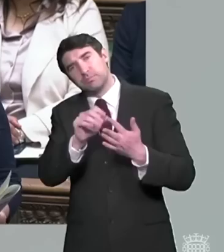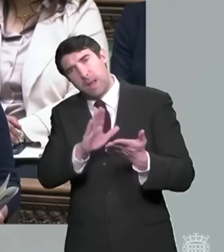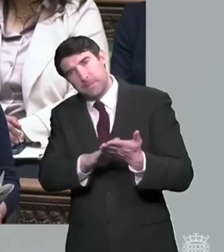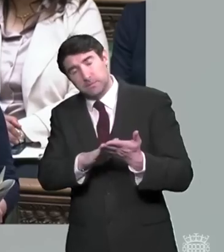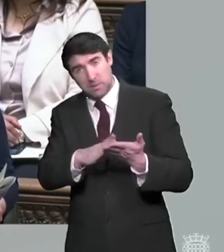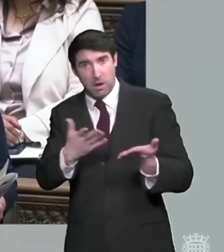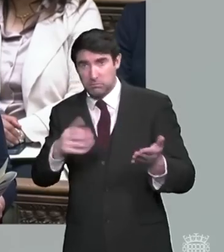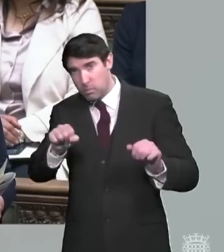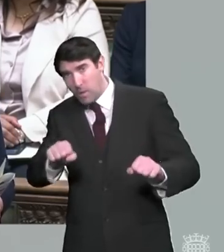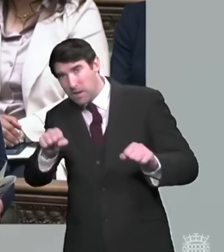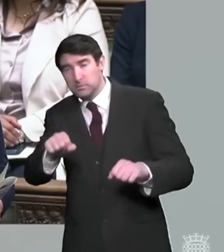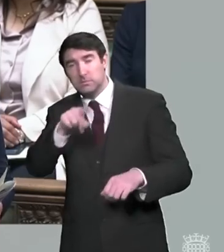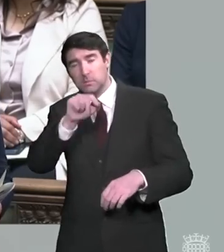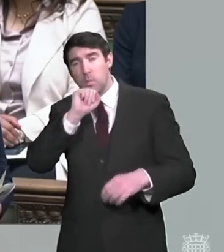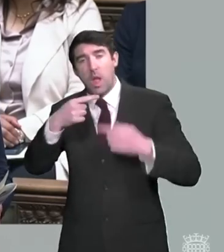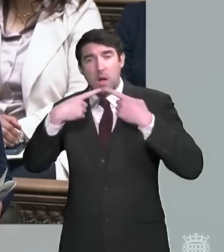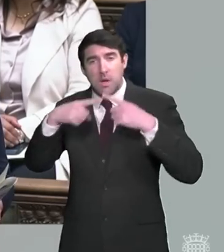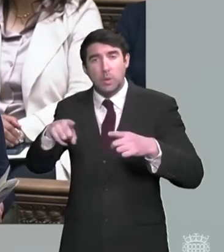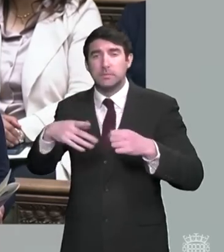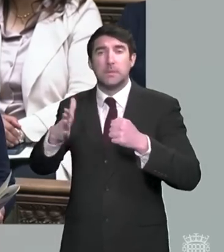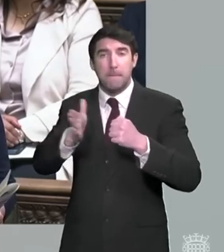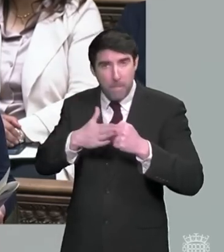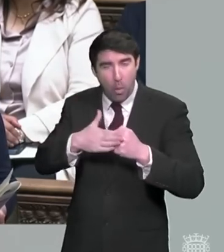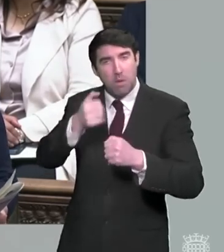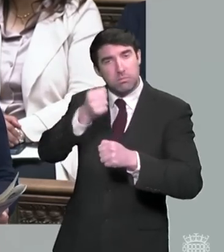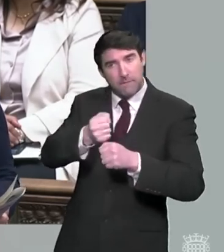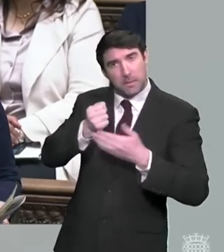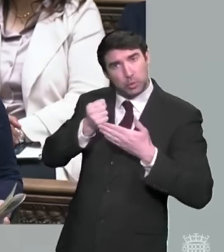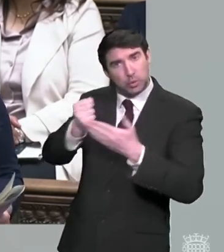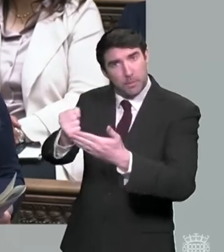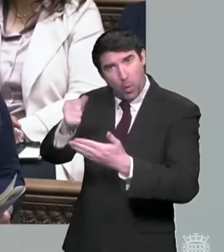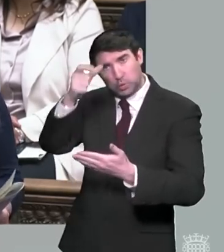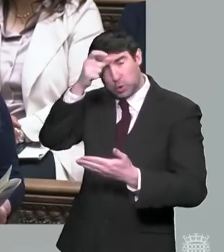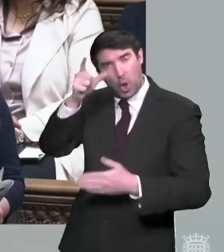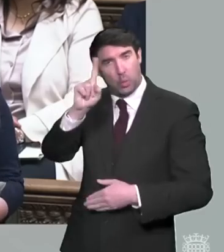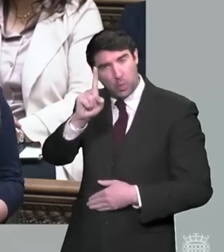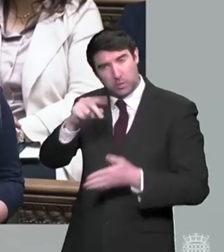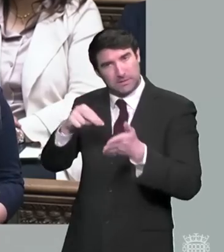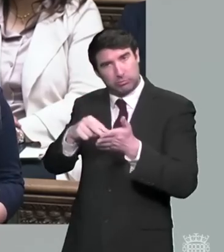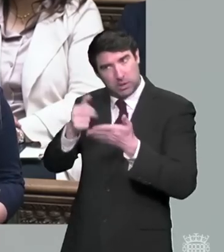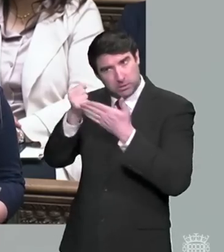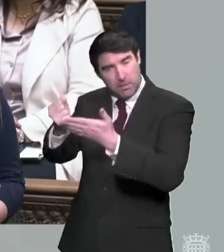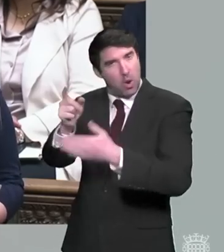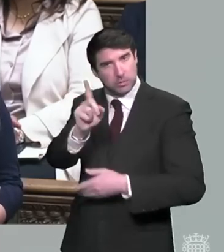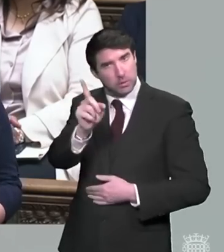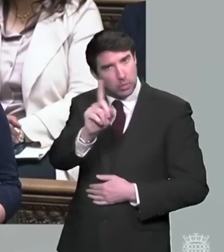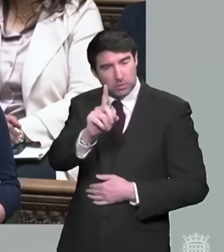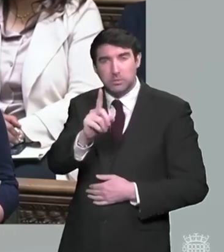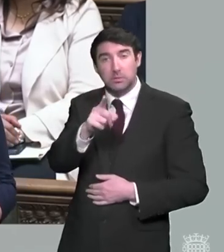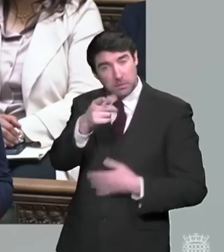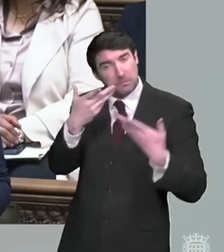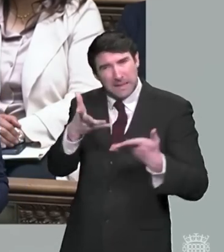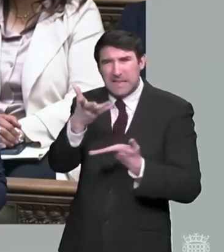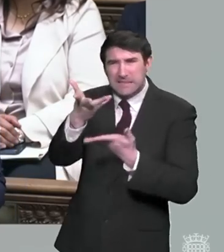an announcement on what further aid his government will commit to relief efforts, and what discussions he is